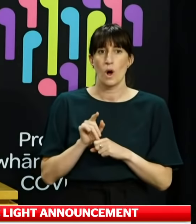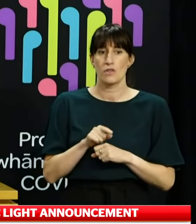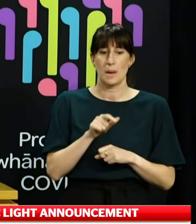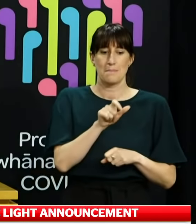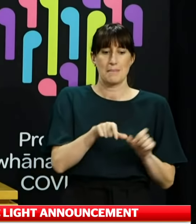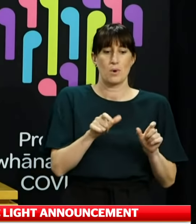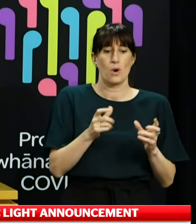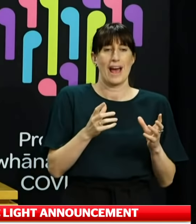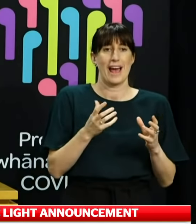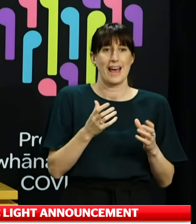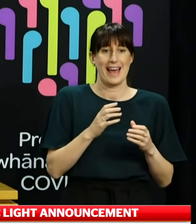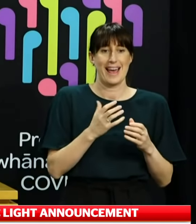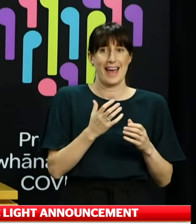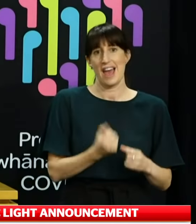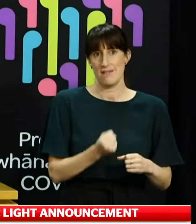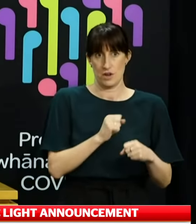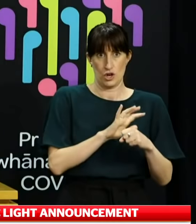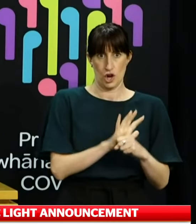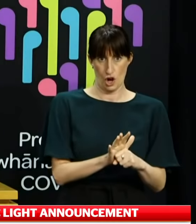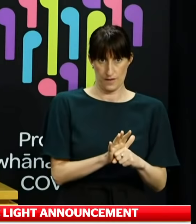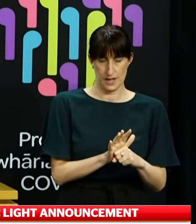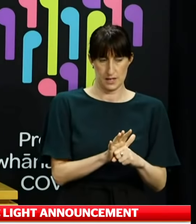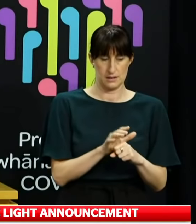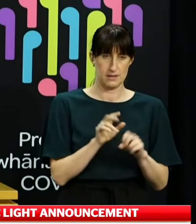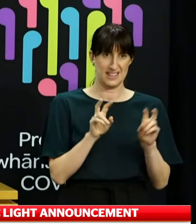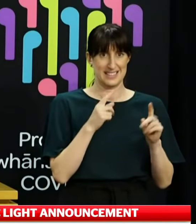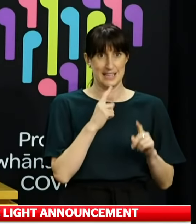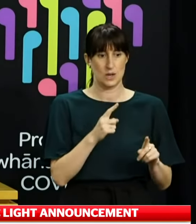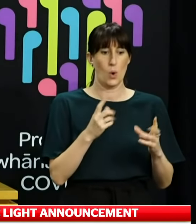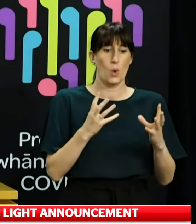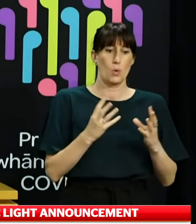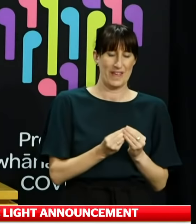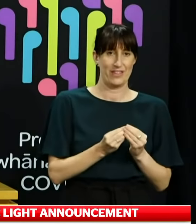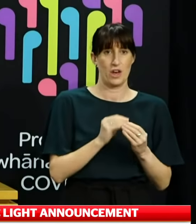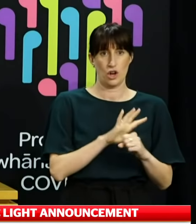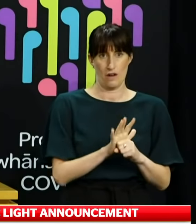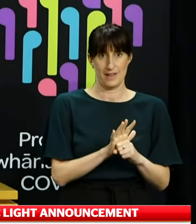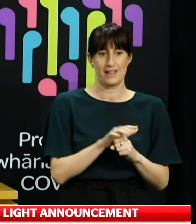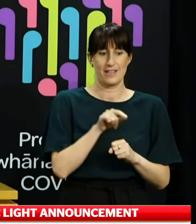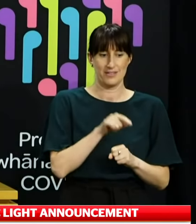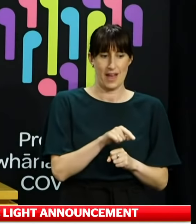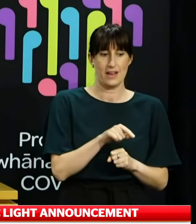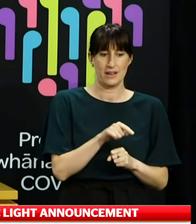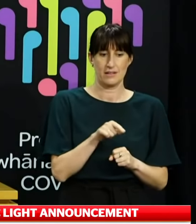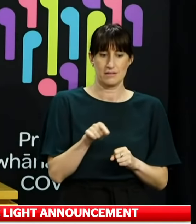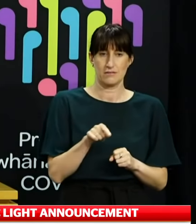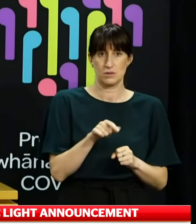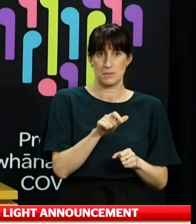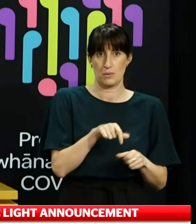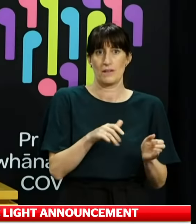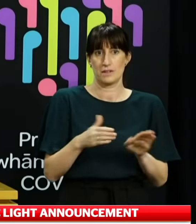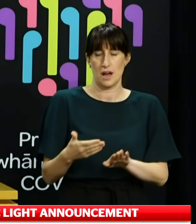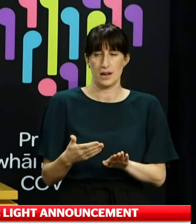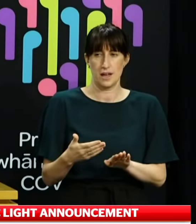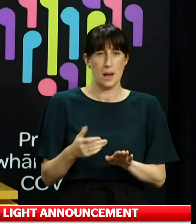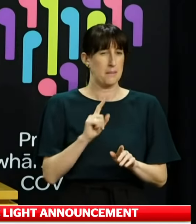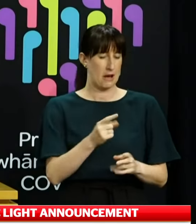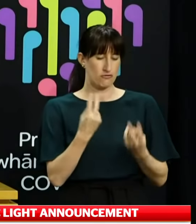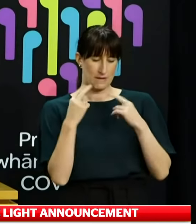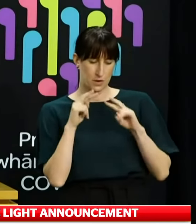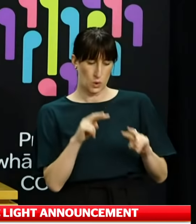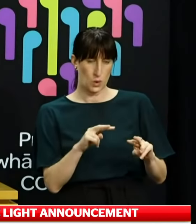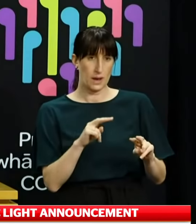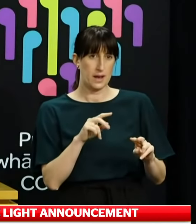The official statistics reflect people who have died with COVID-19. There is then a review to look at exactly